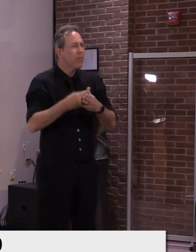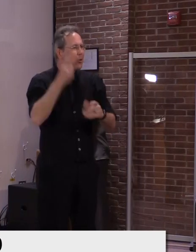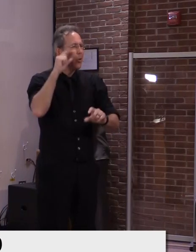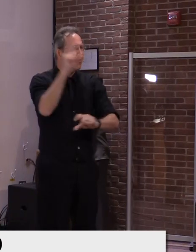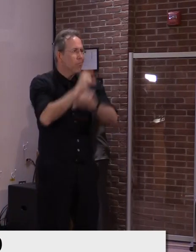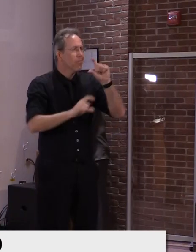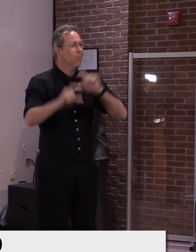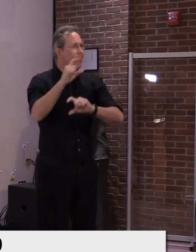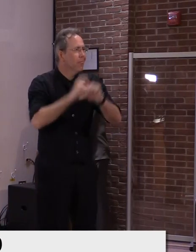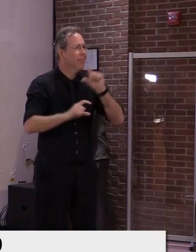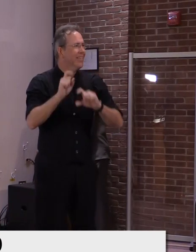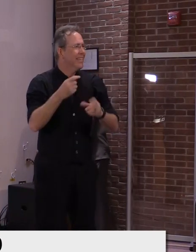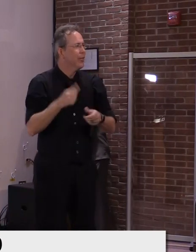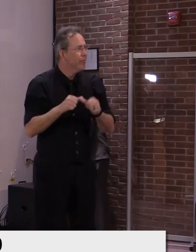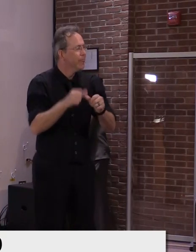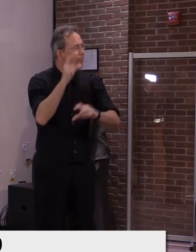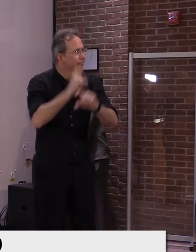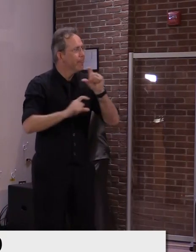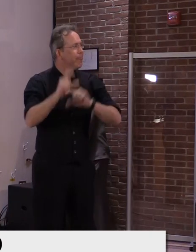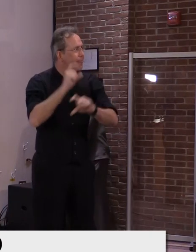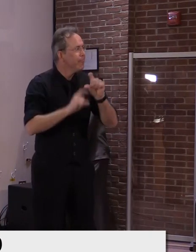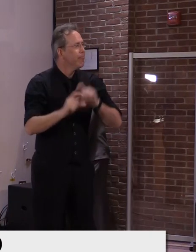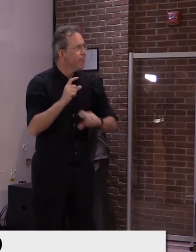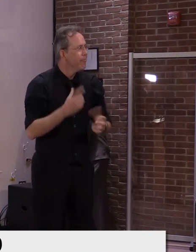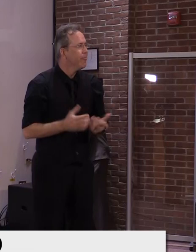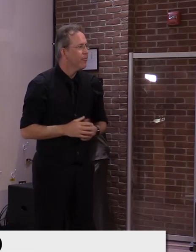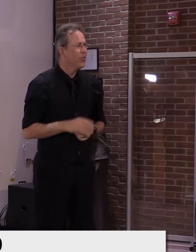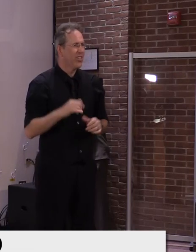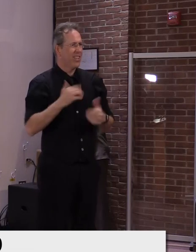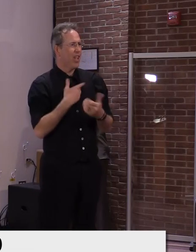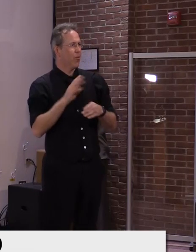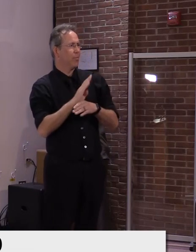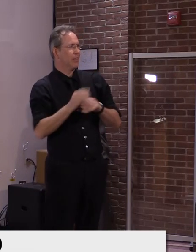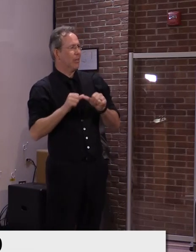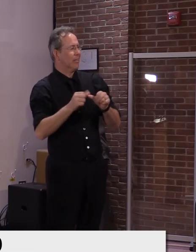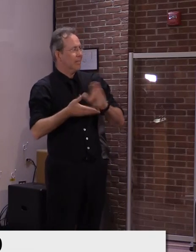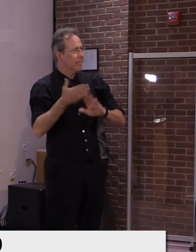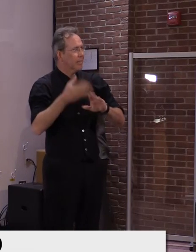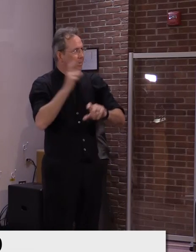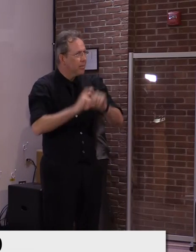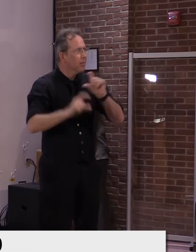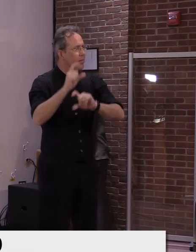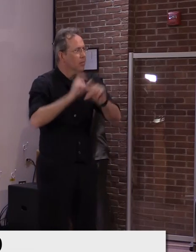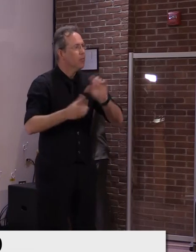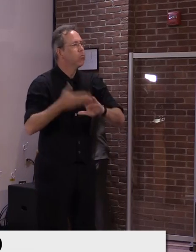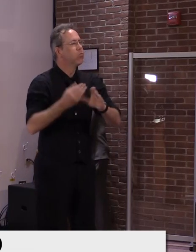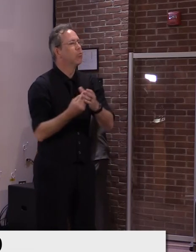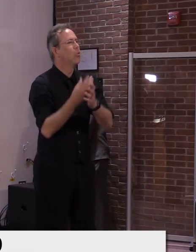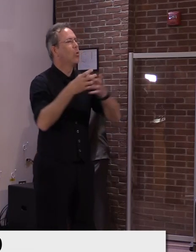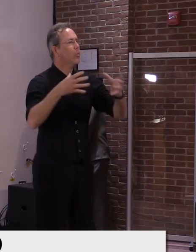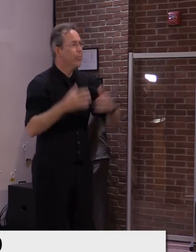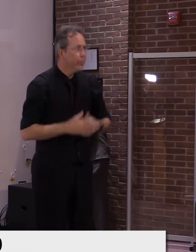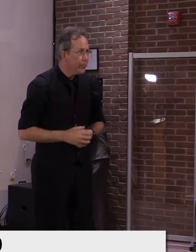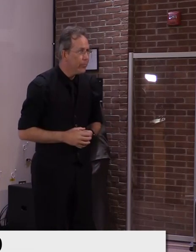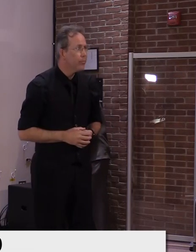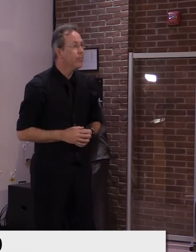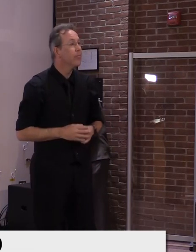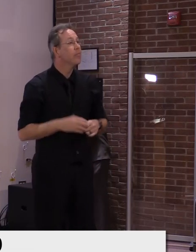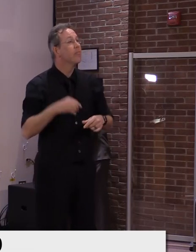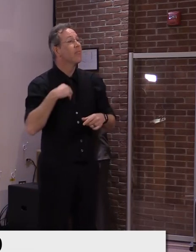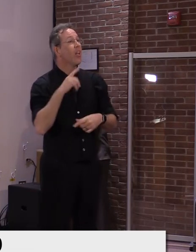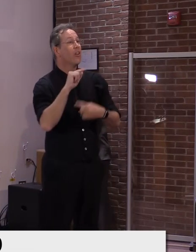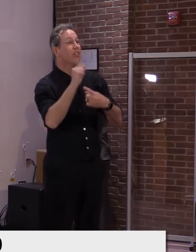I think we did the right thing. I'm in favor of giving this tax exemption, And any further tax exemptions